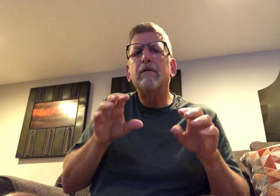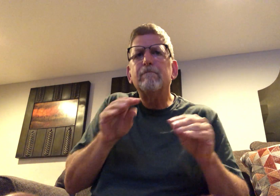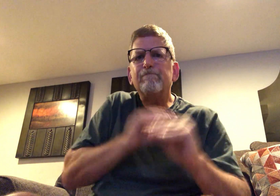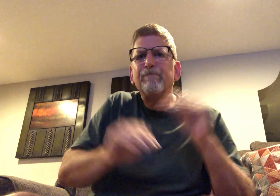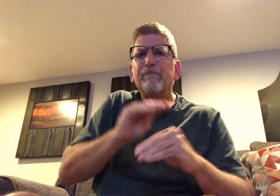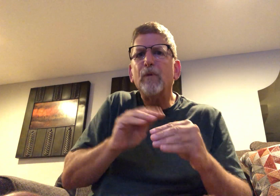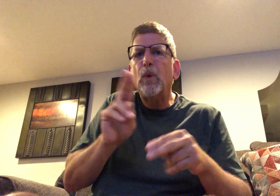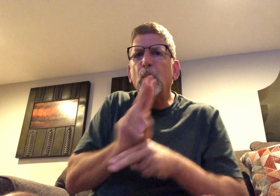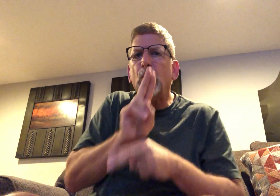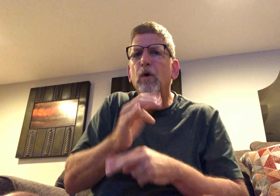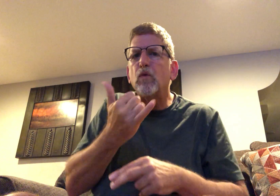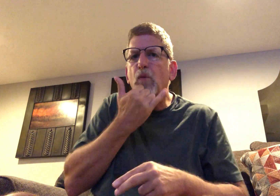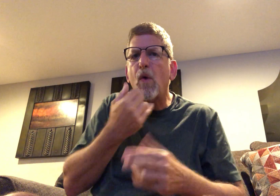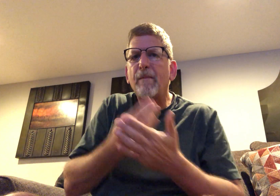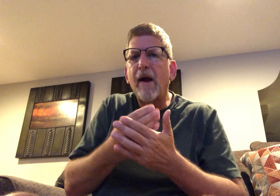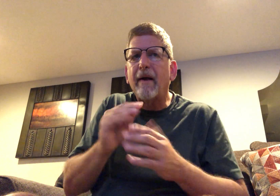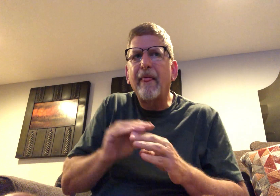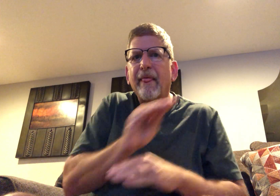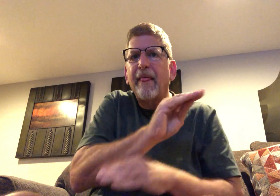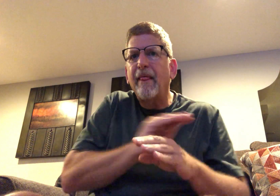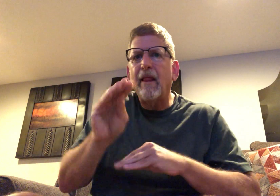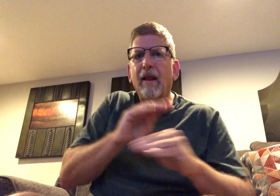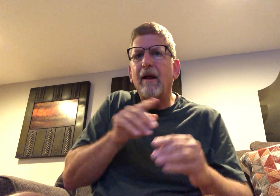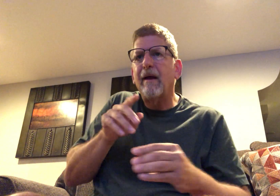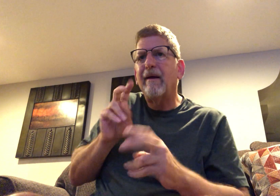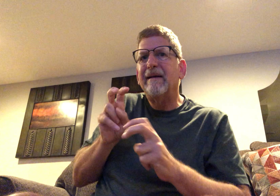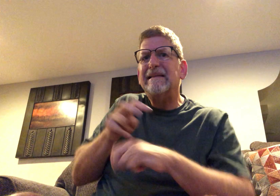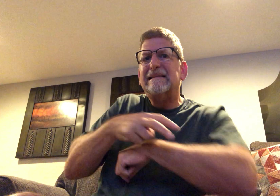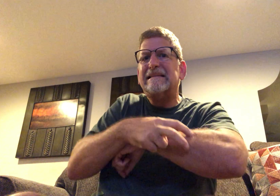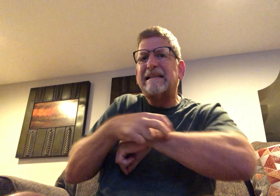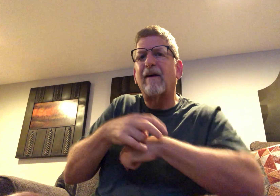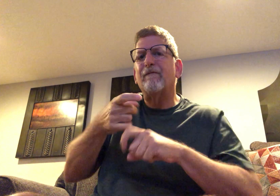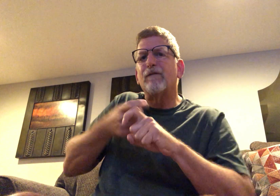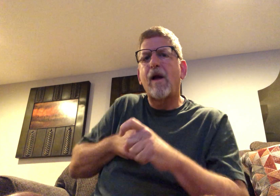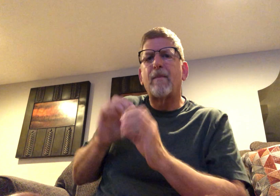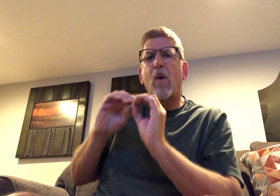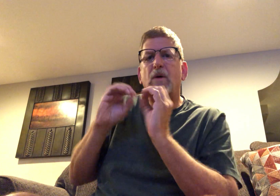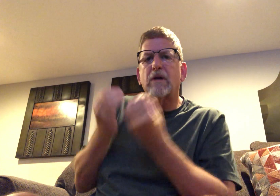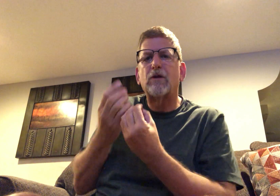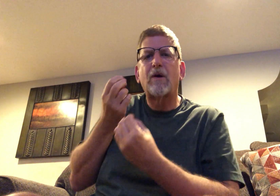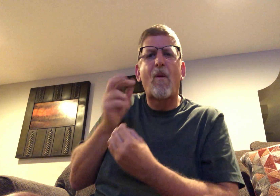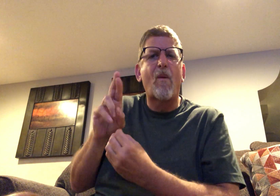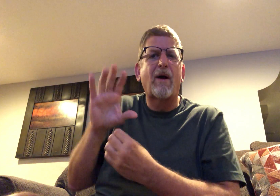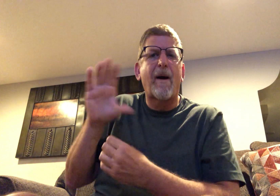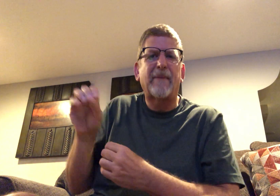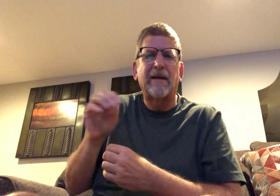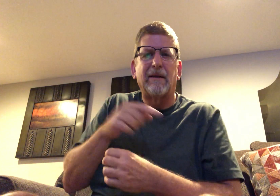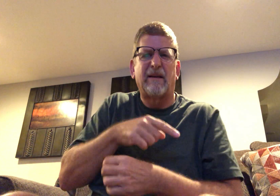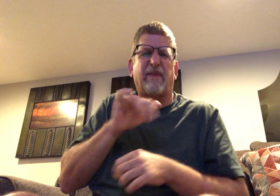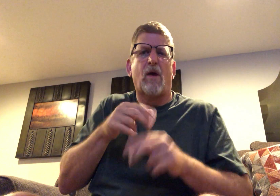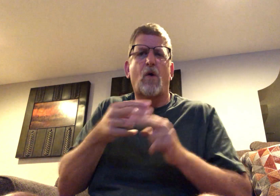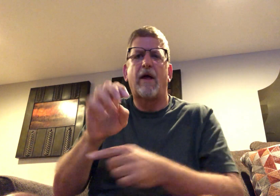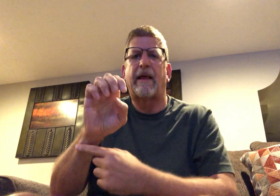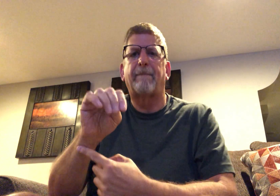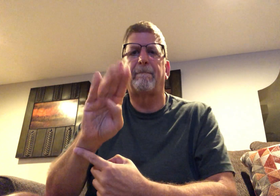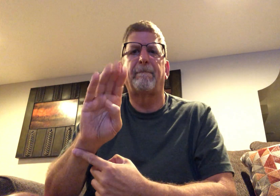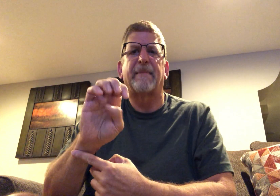you don't, prosecutor, right? You're not spinning anything. Go ahead. I'm not spinning a damn thing. I'm Okay. telling you the truth. Okay. The prosecutor was removed because